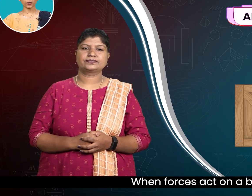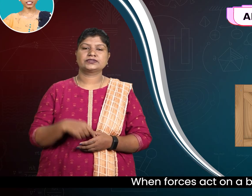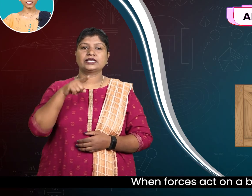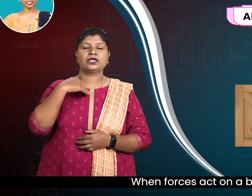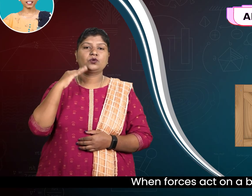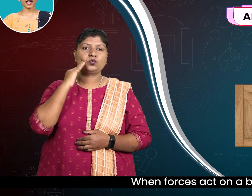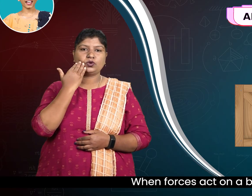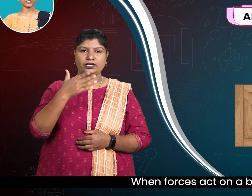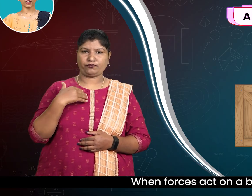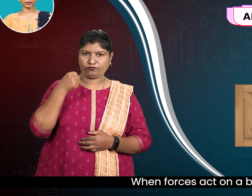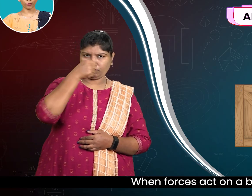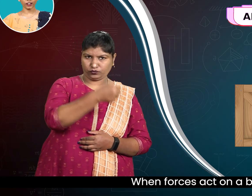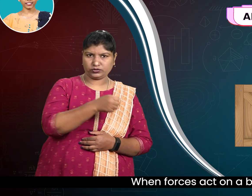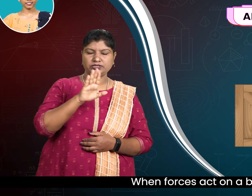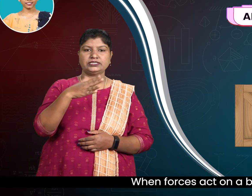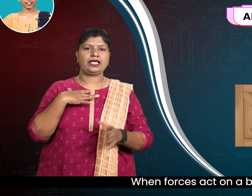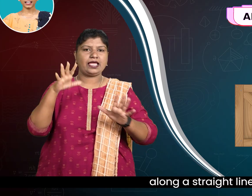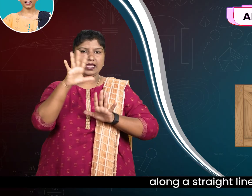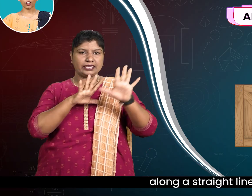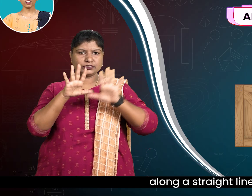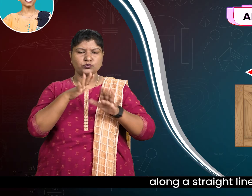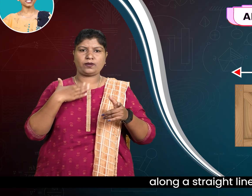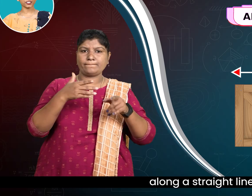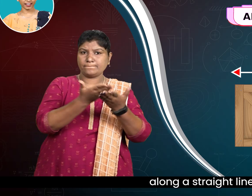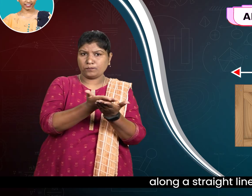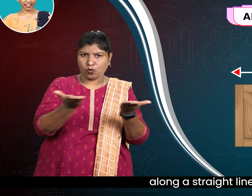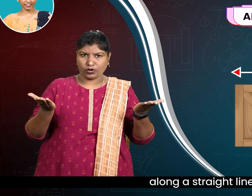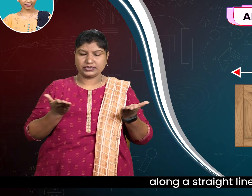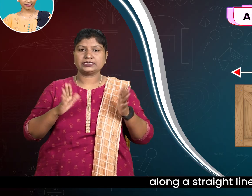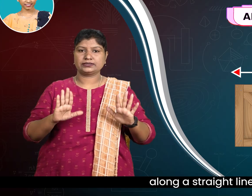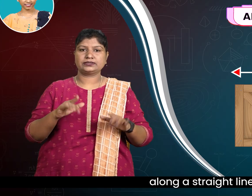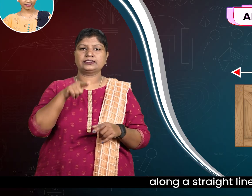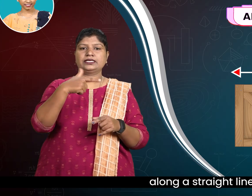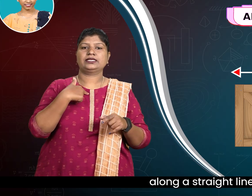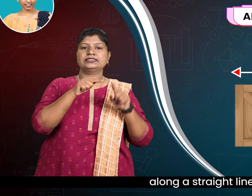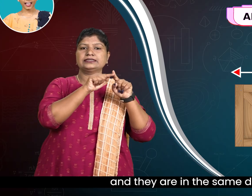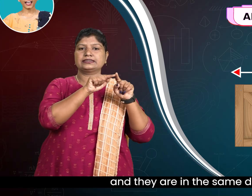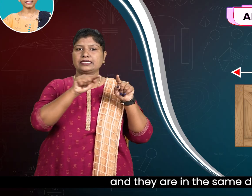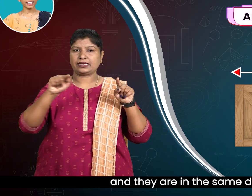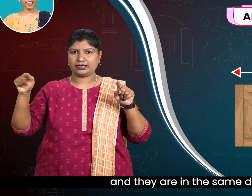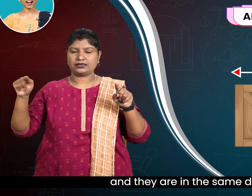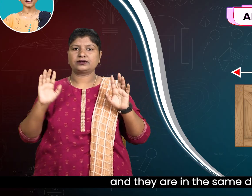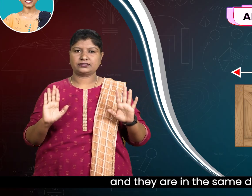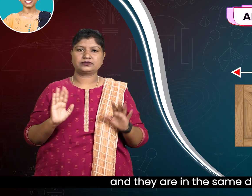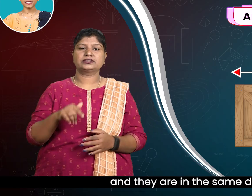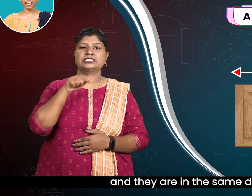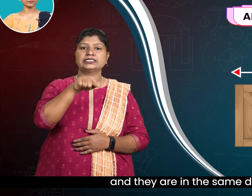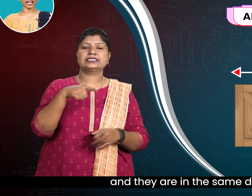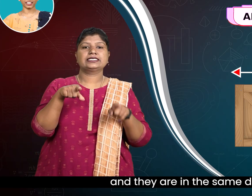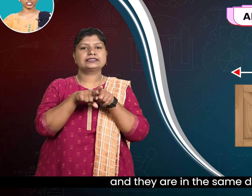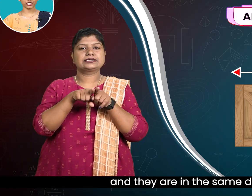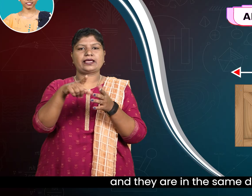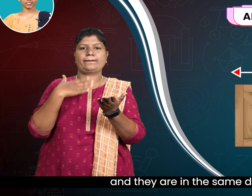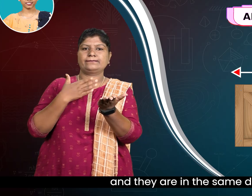When forces act on a body along a straight line and they are in the